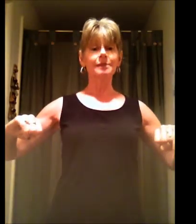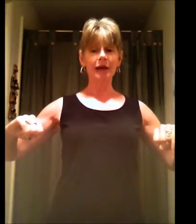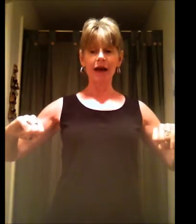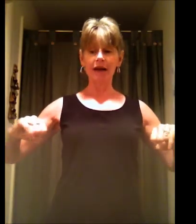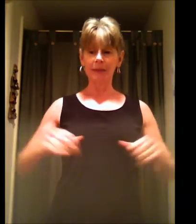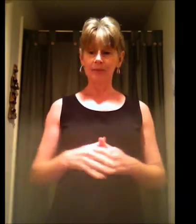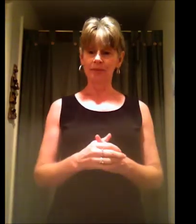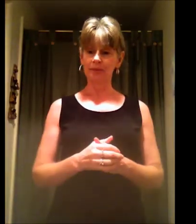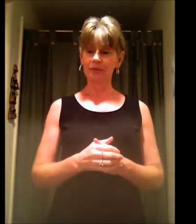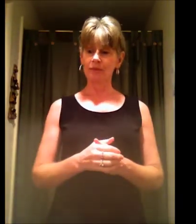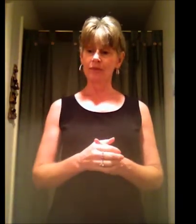spaghetti?